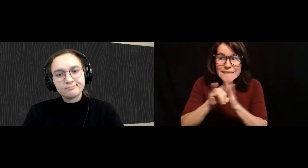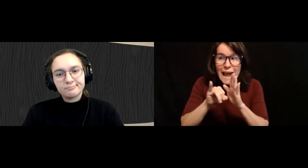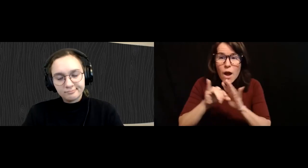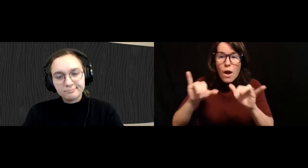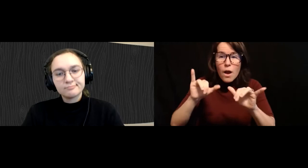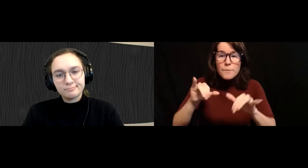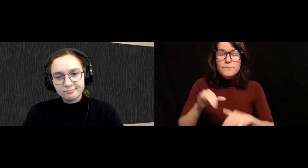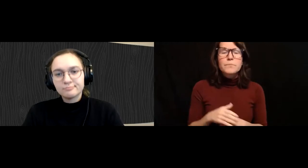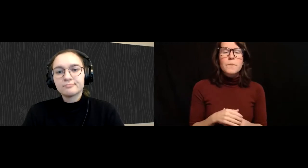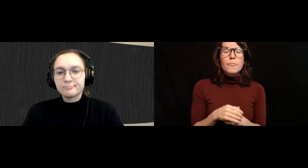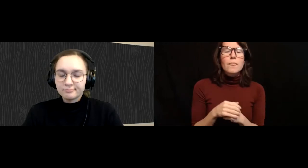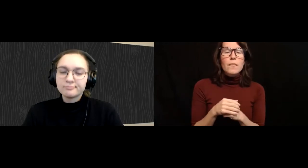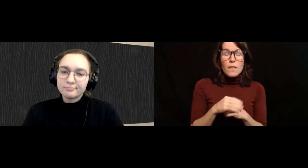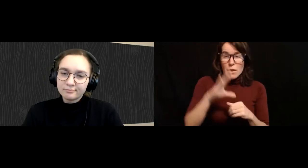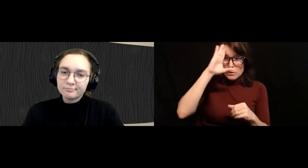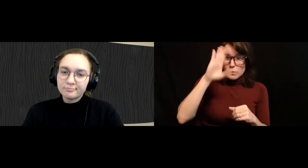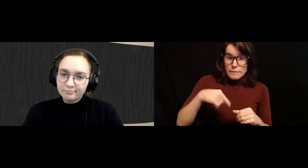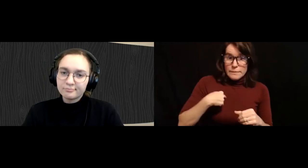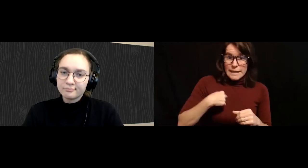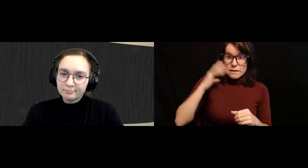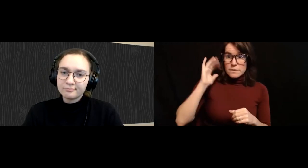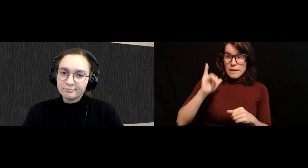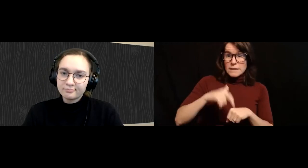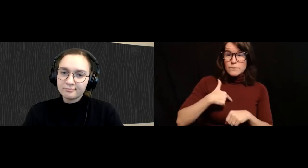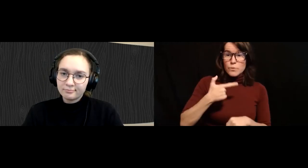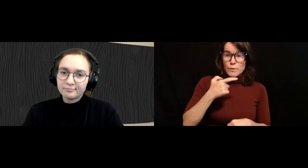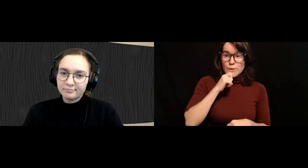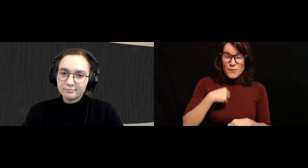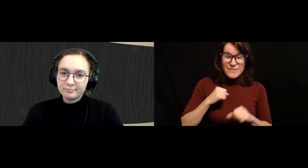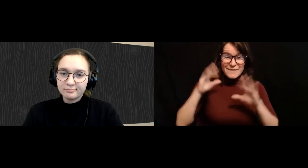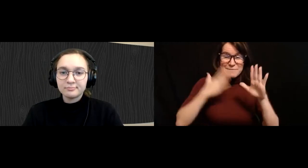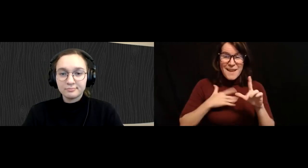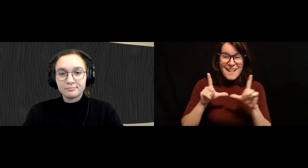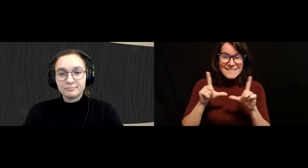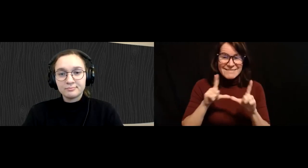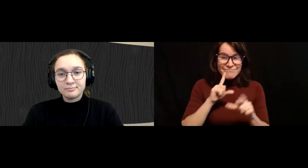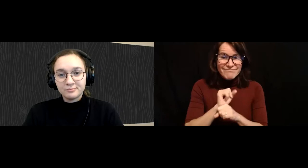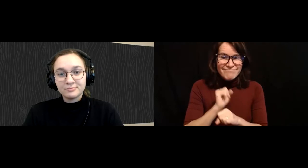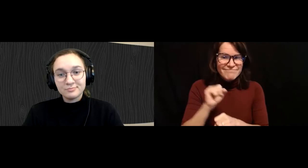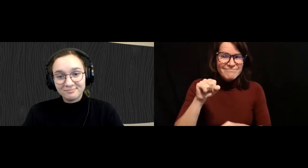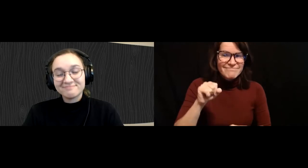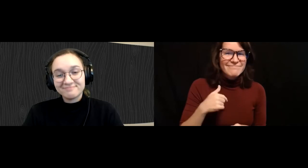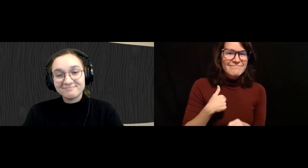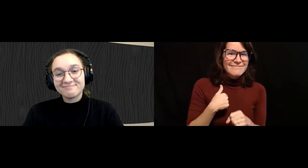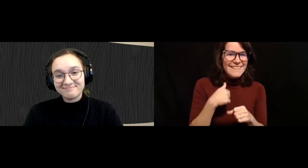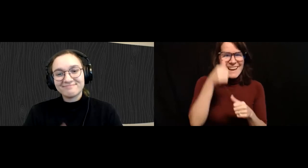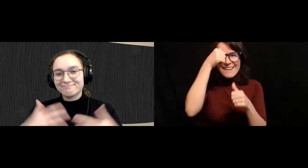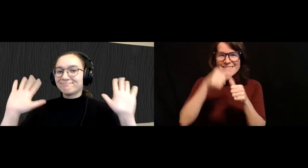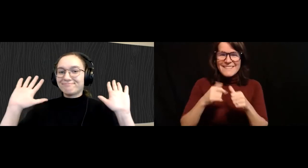Gallaudet, I realized, oh, there are other people that are just like me. And I was 21 at the time, you know, I had my,